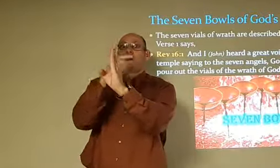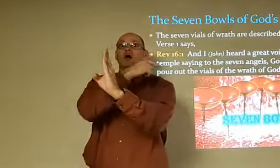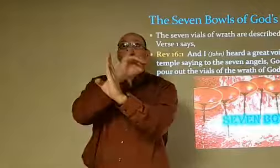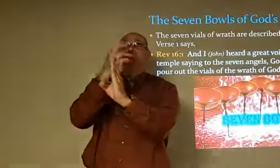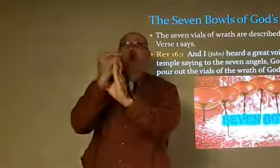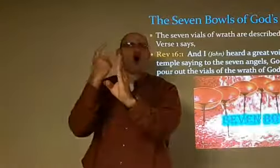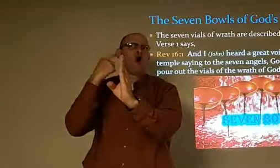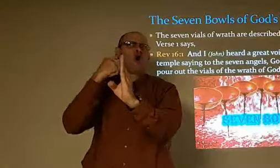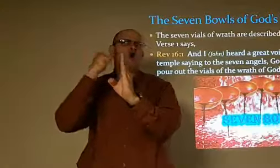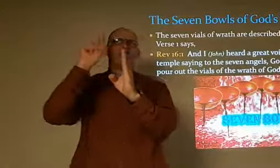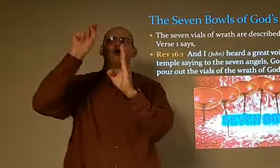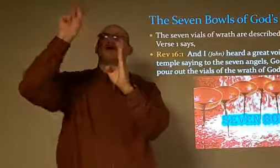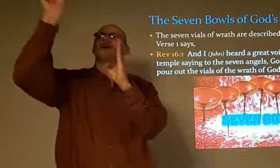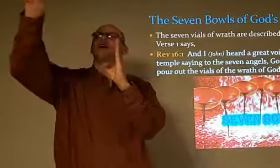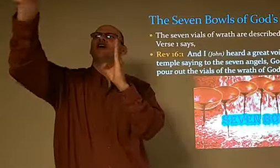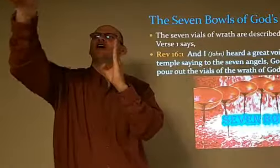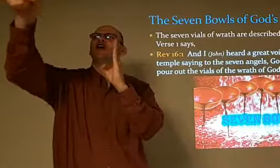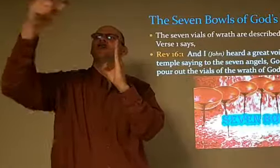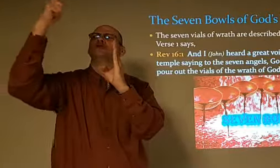so the door is open, John heard a voice.